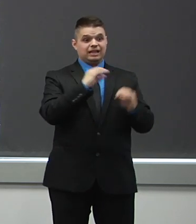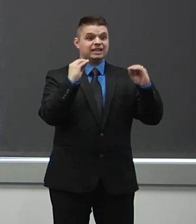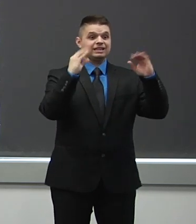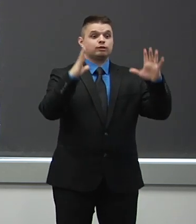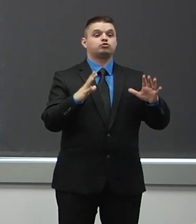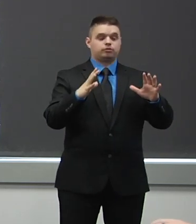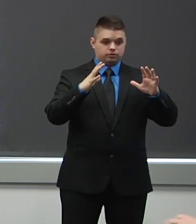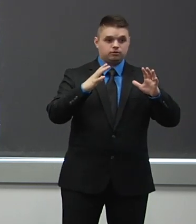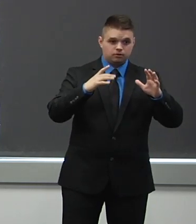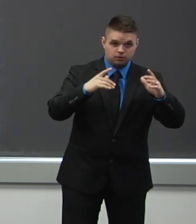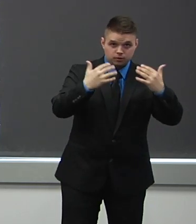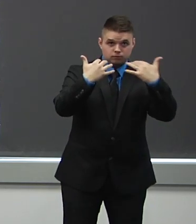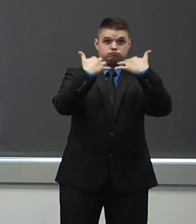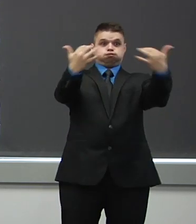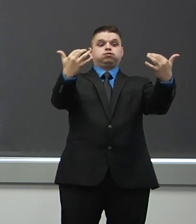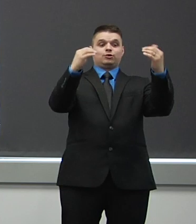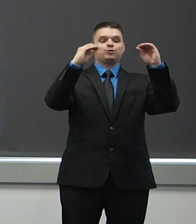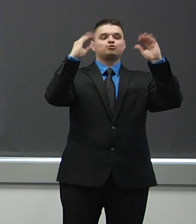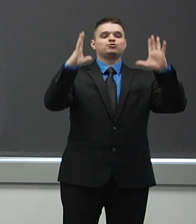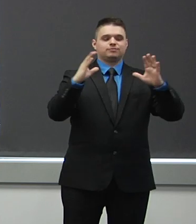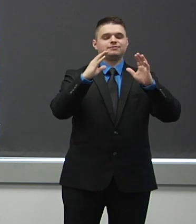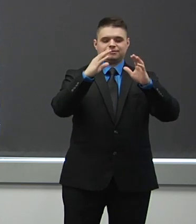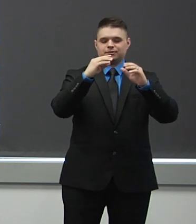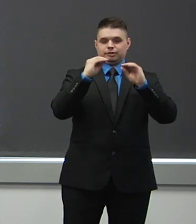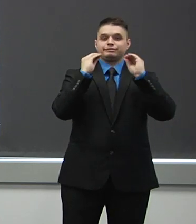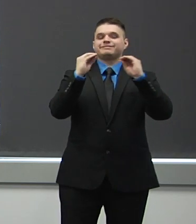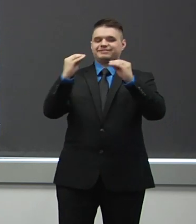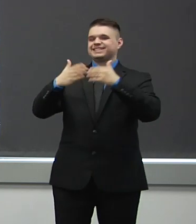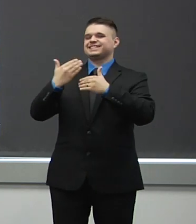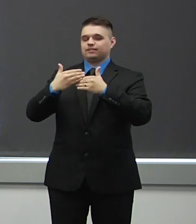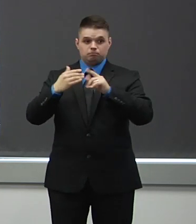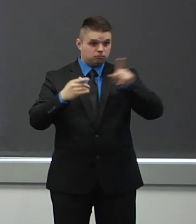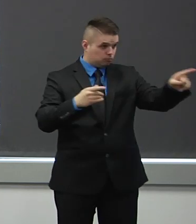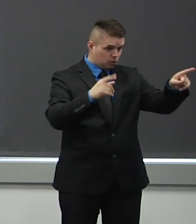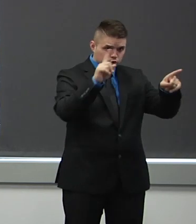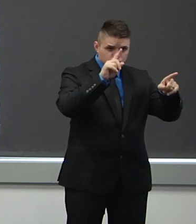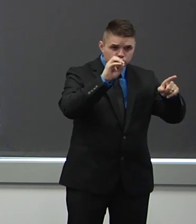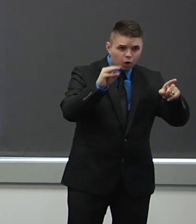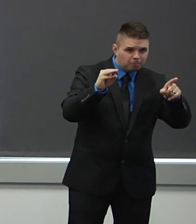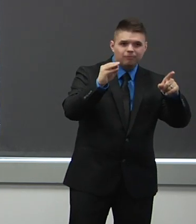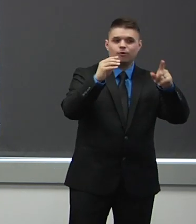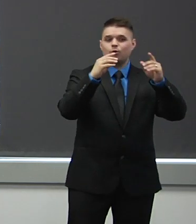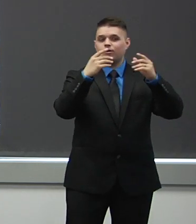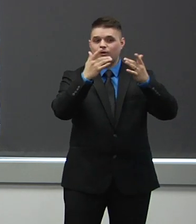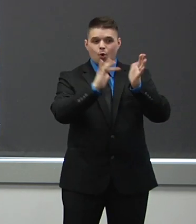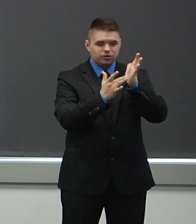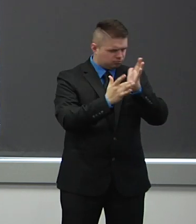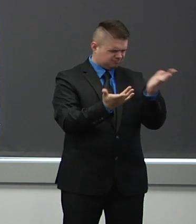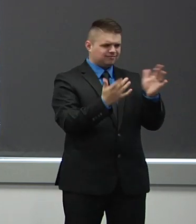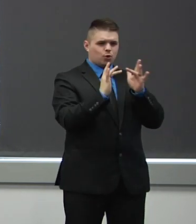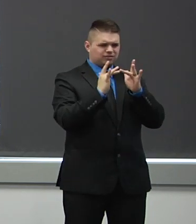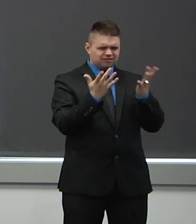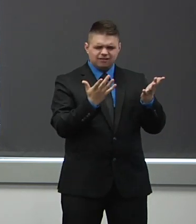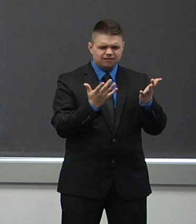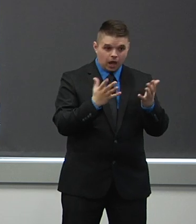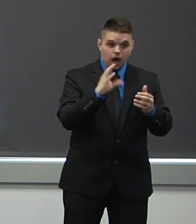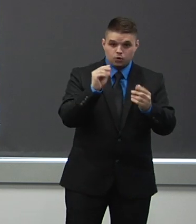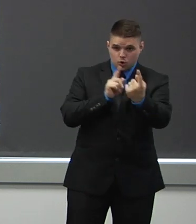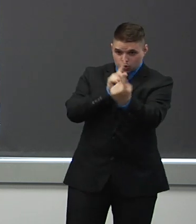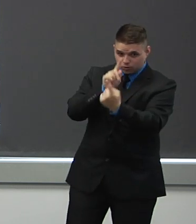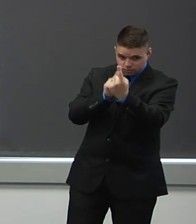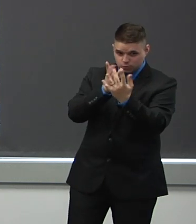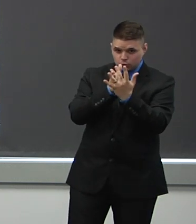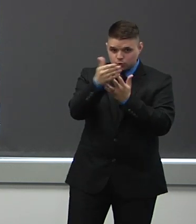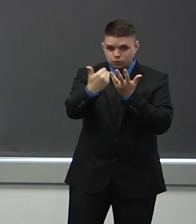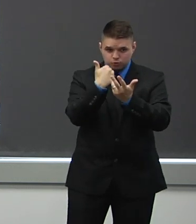students over a video or audio conference call. It can look like one-on-one phone calls and video calls, or